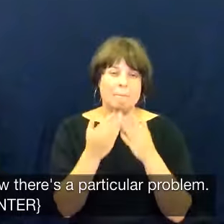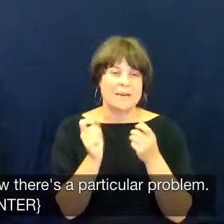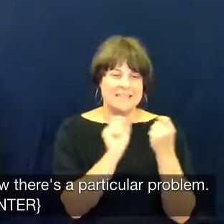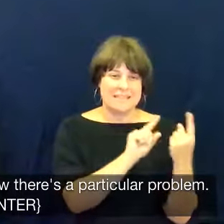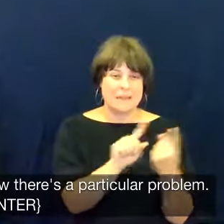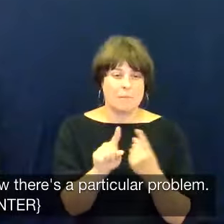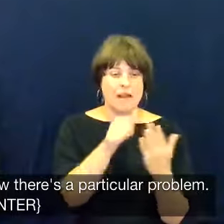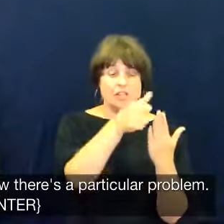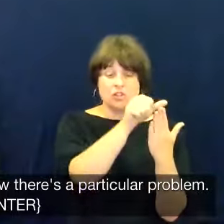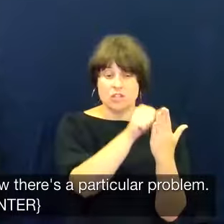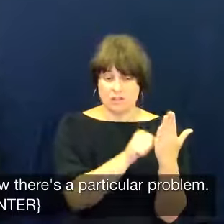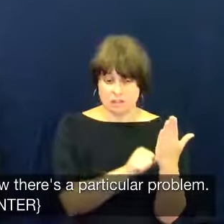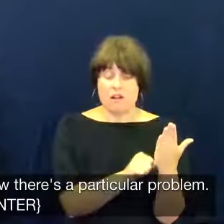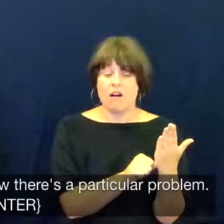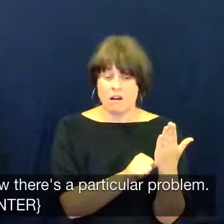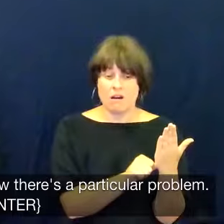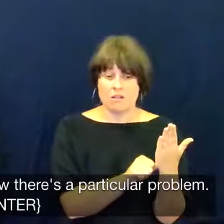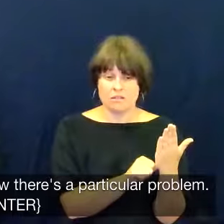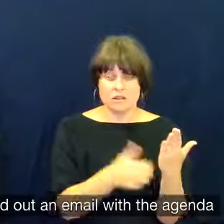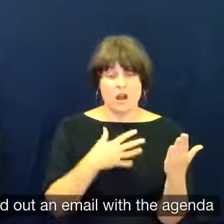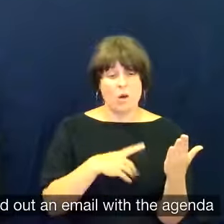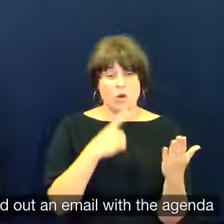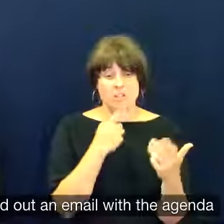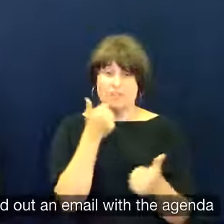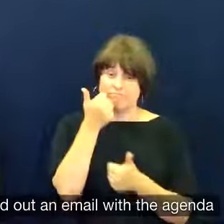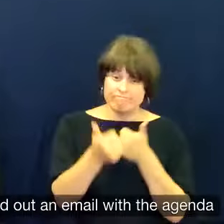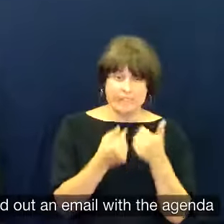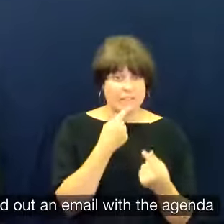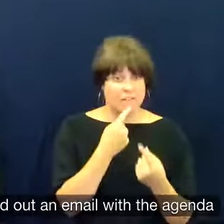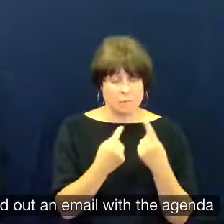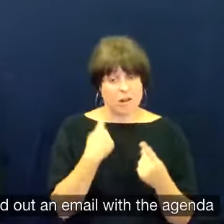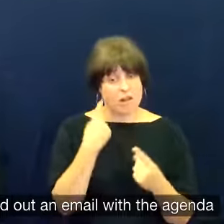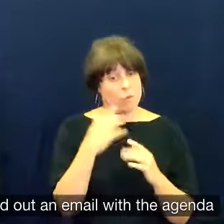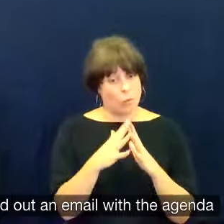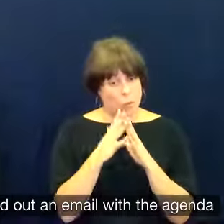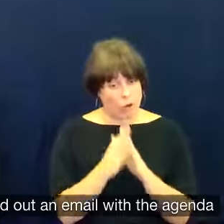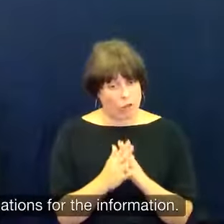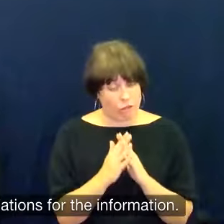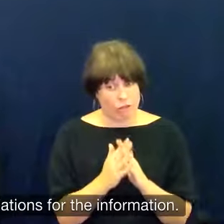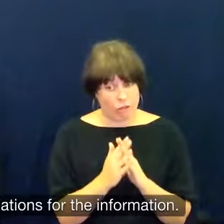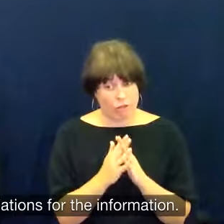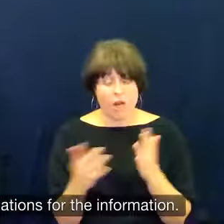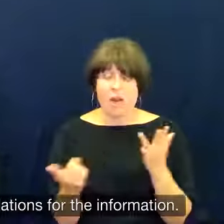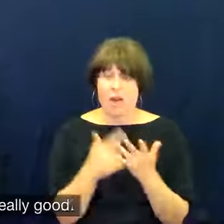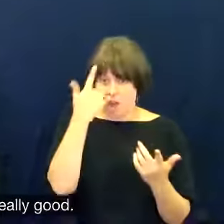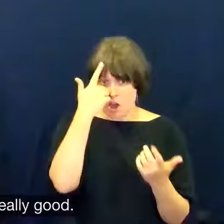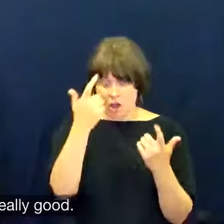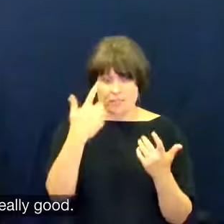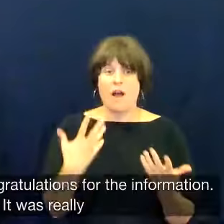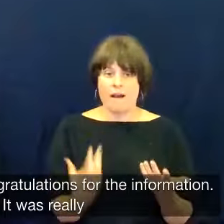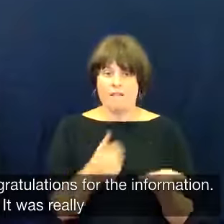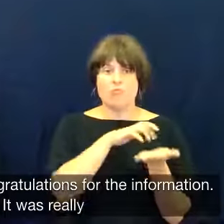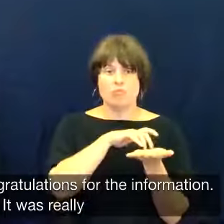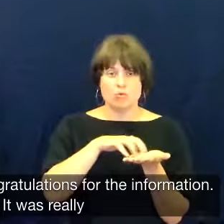the agenda, I want to say congratulations for the information. It was really good. And other ideas that I have is